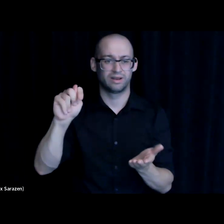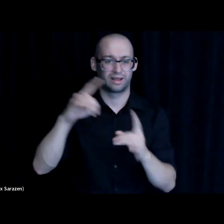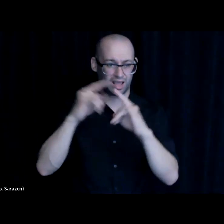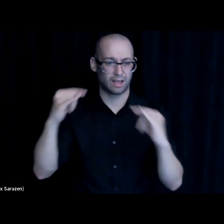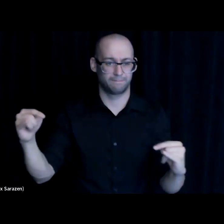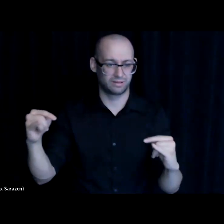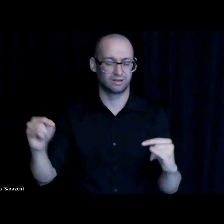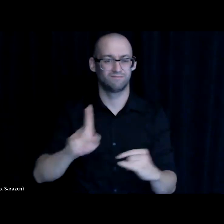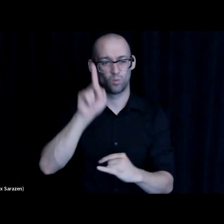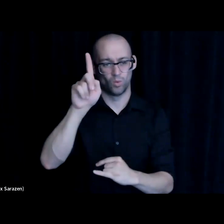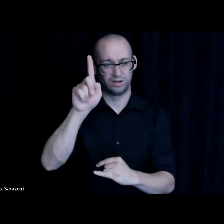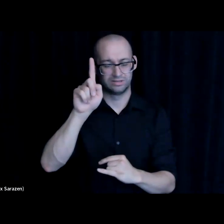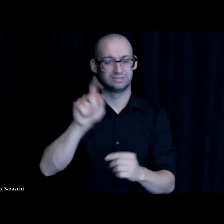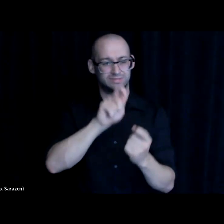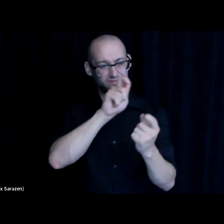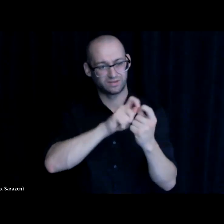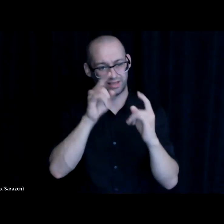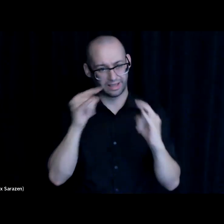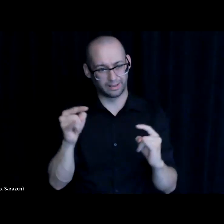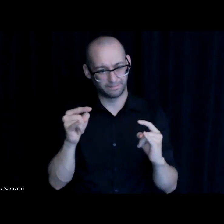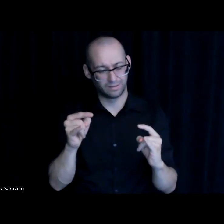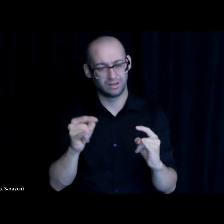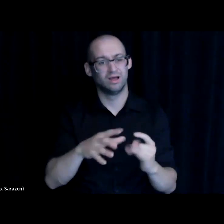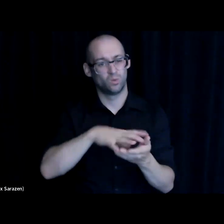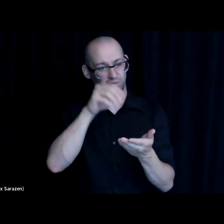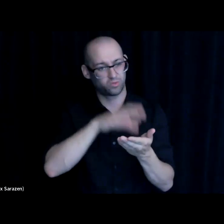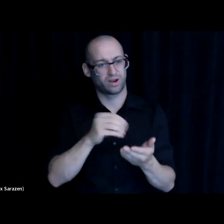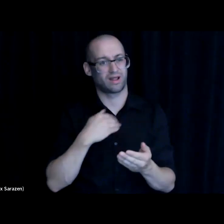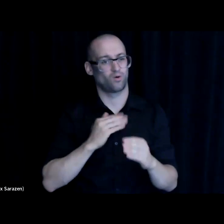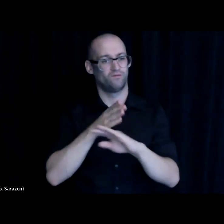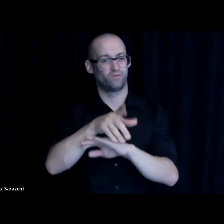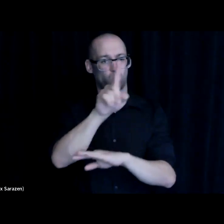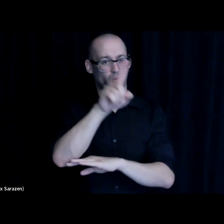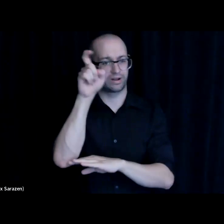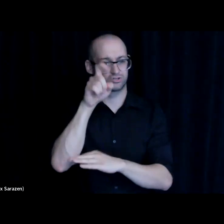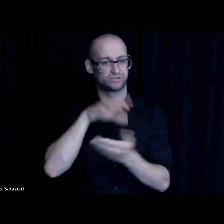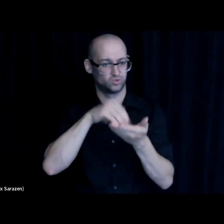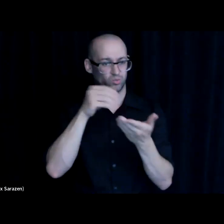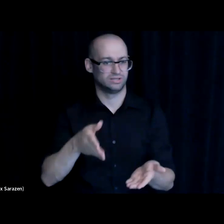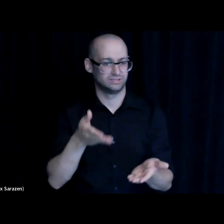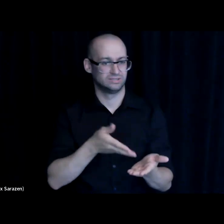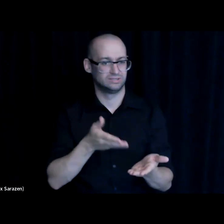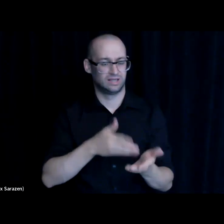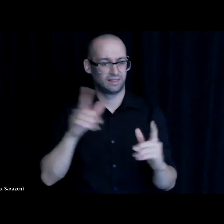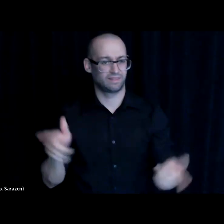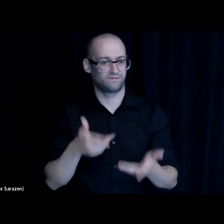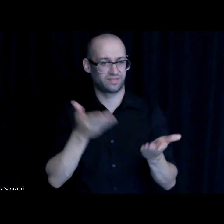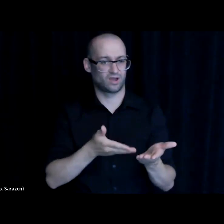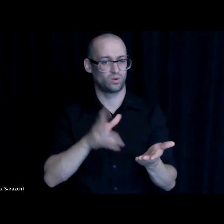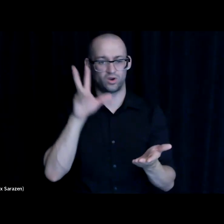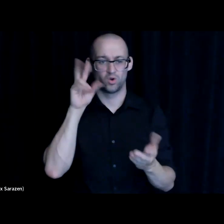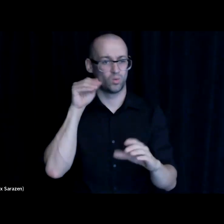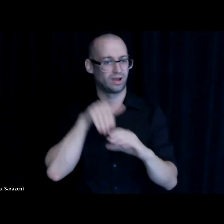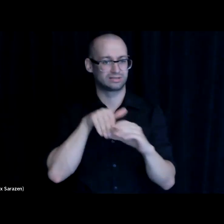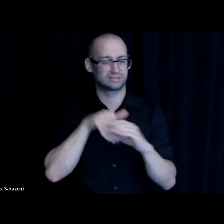one particular camp where we learned that we had over 100 students that were residing there, and they had no access